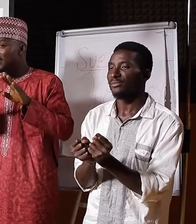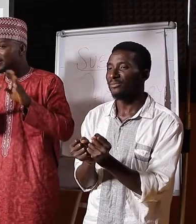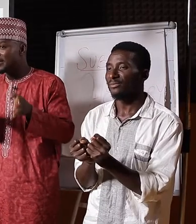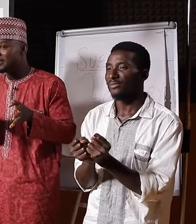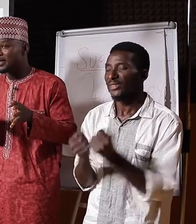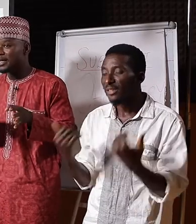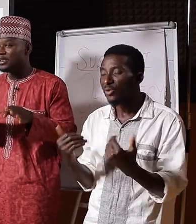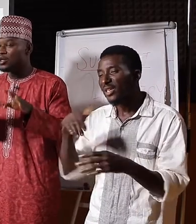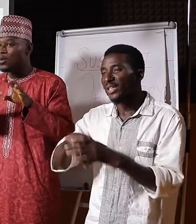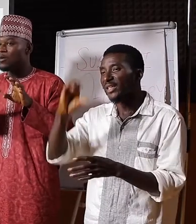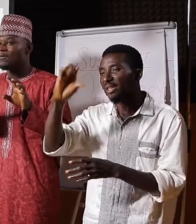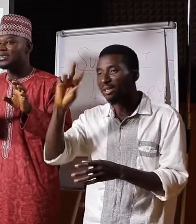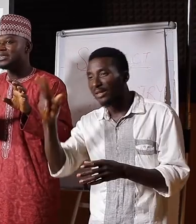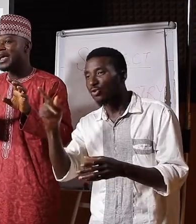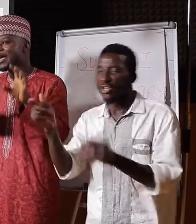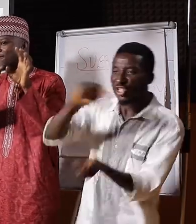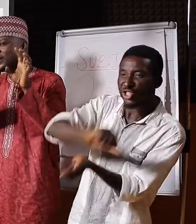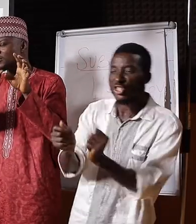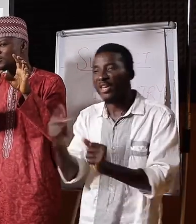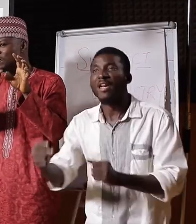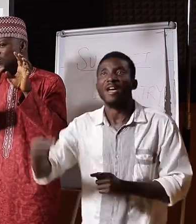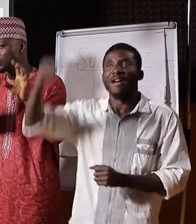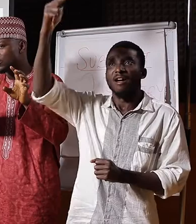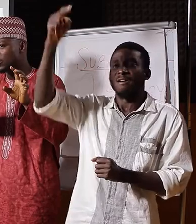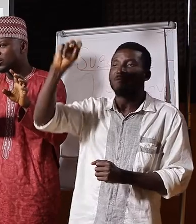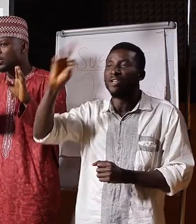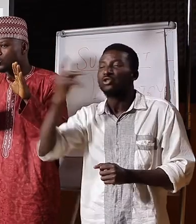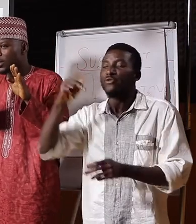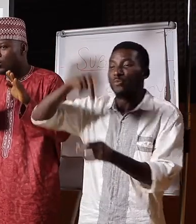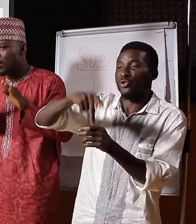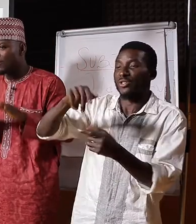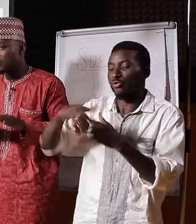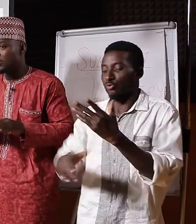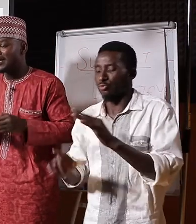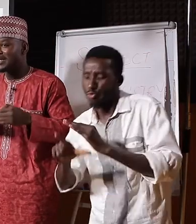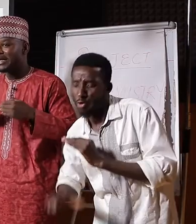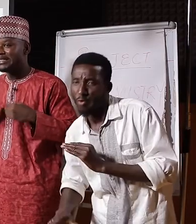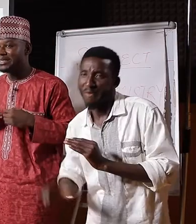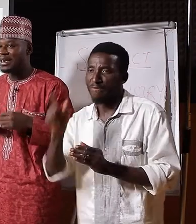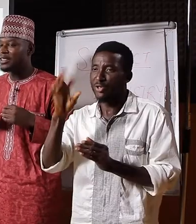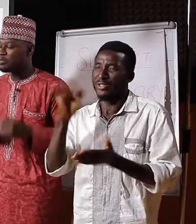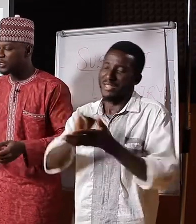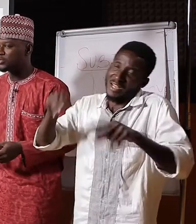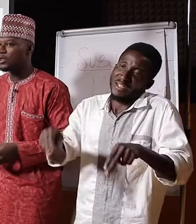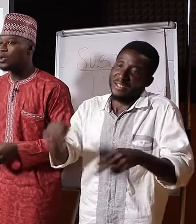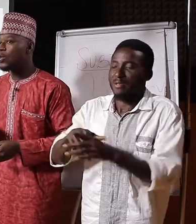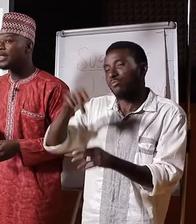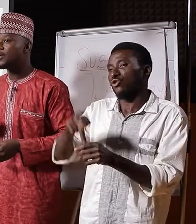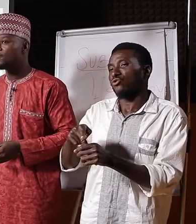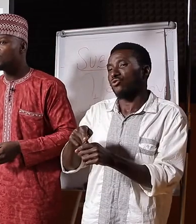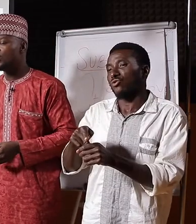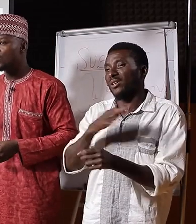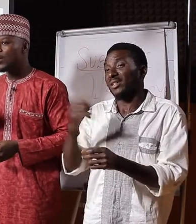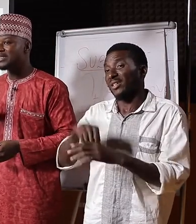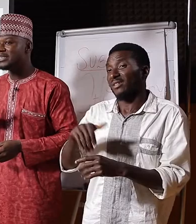converting, or in cracking generally, you are converting a higher fractions of petroleum into a lower fraction that are needed, like in petrol. While